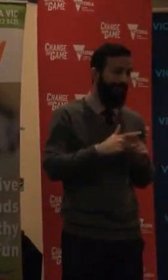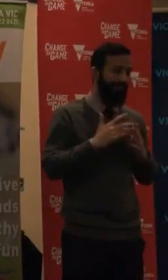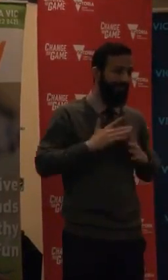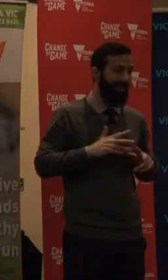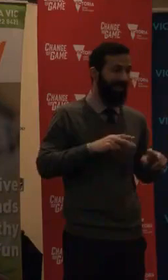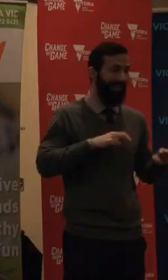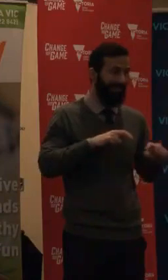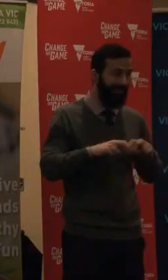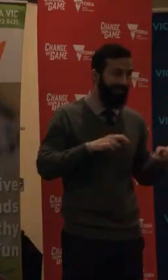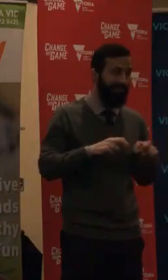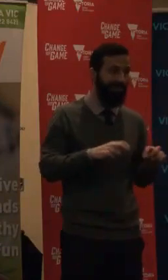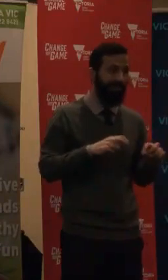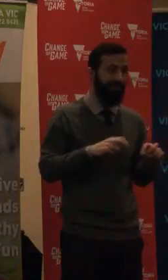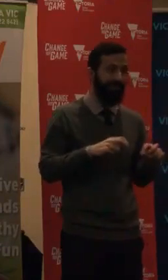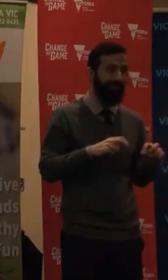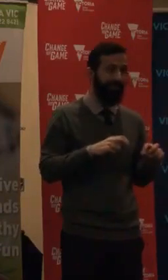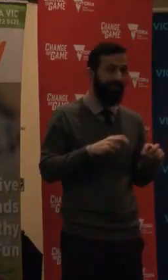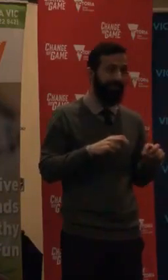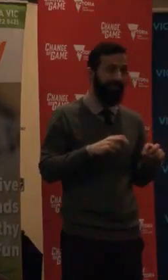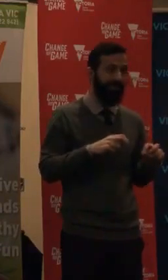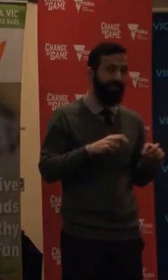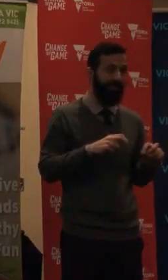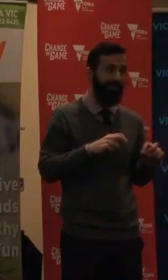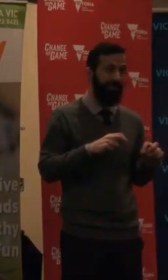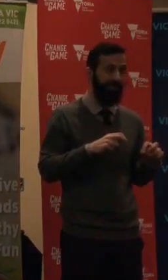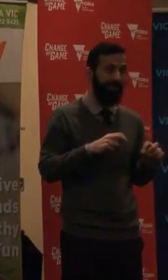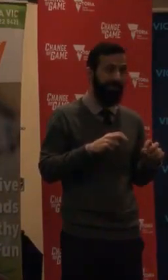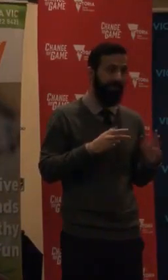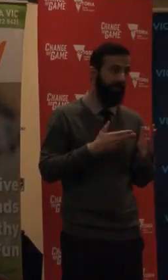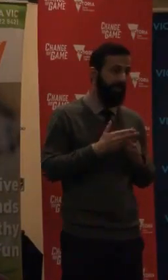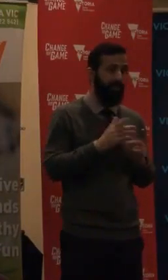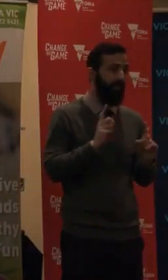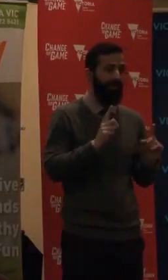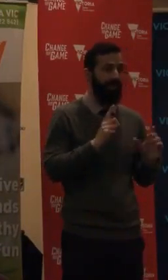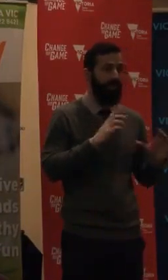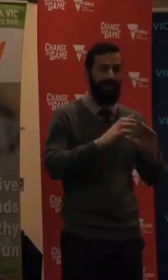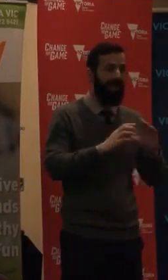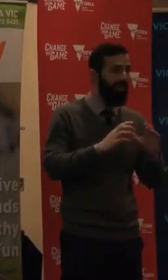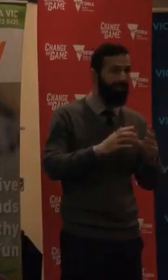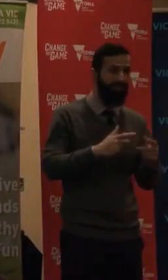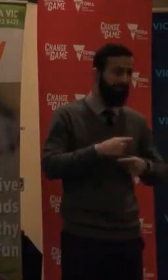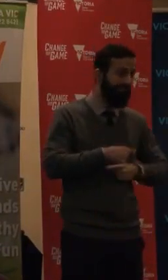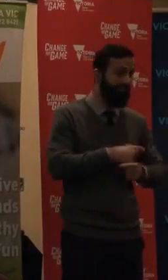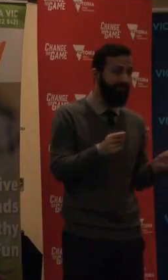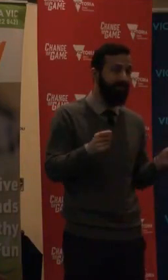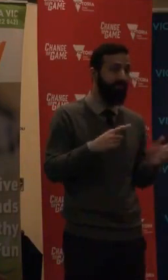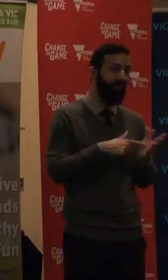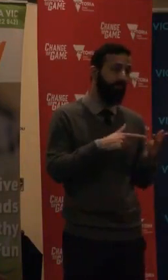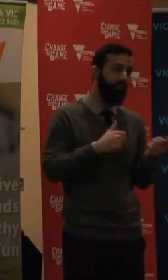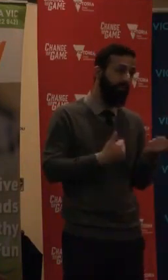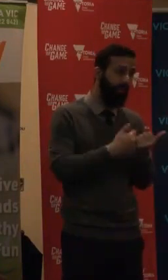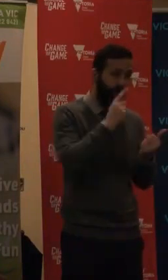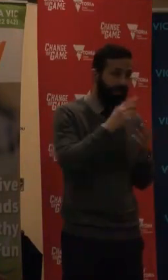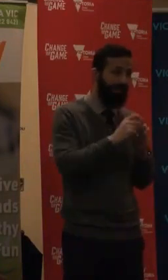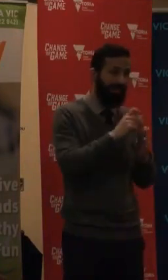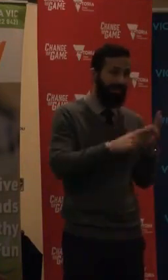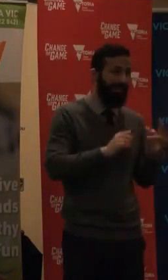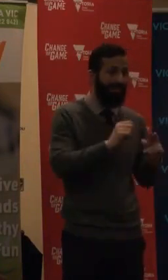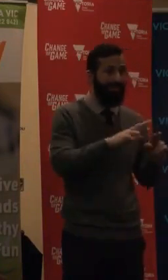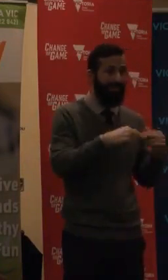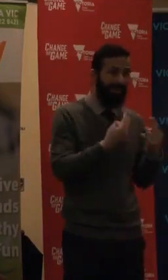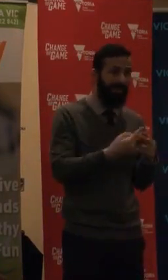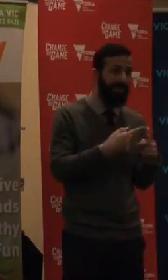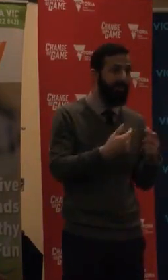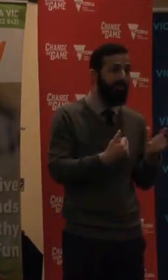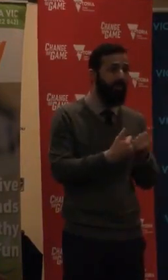physical activity in such a way and through whatever communication means so as to support people with disability, their families and